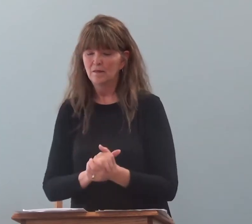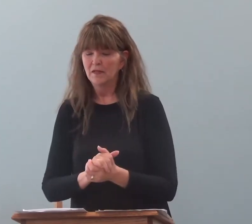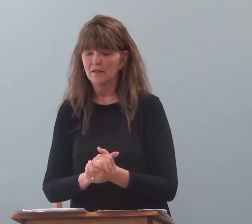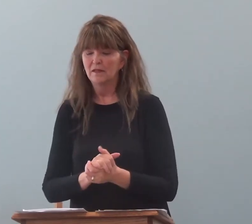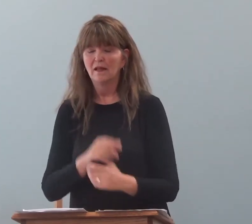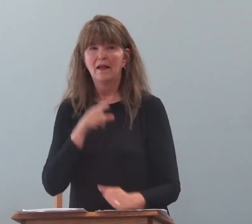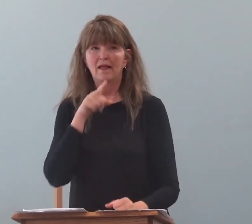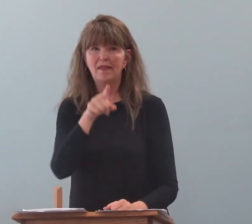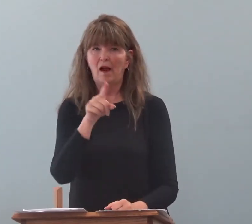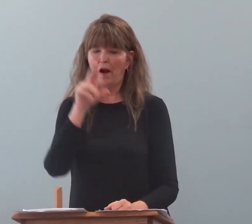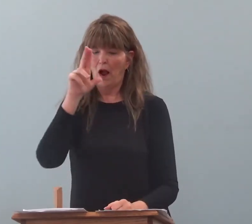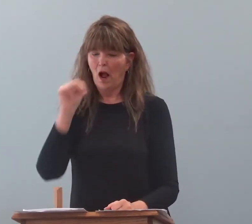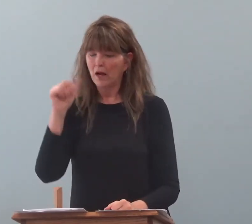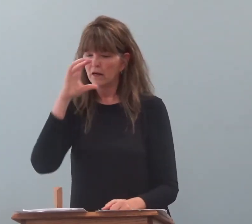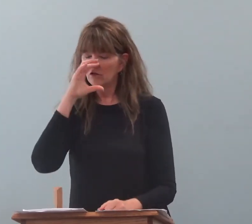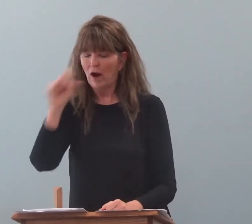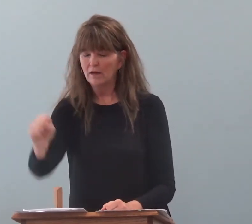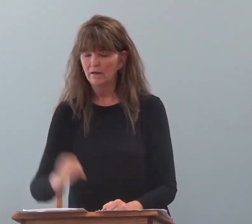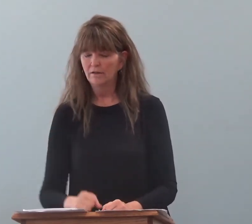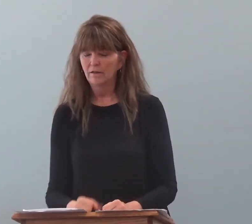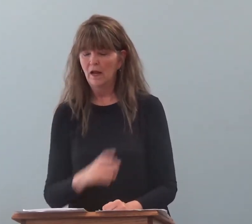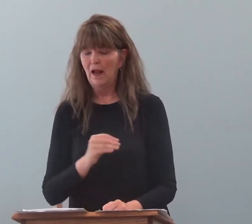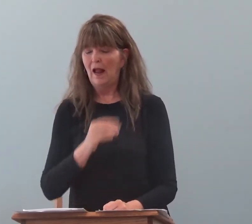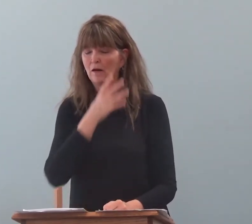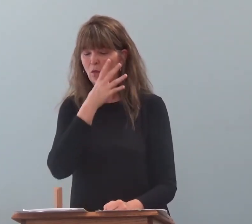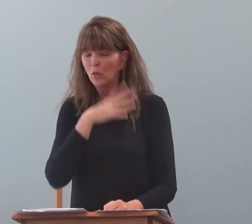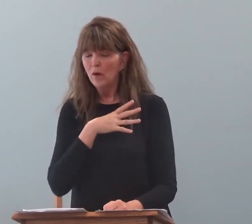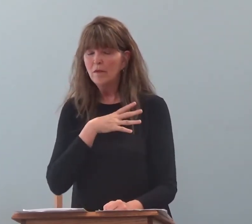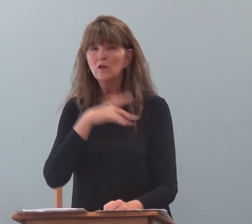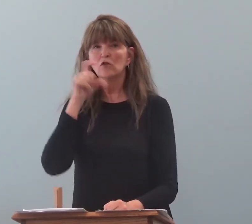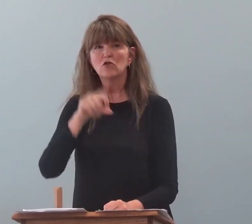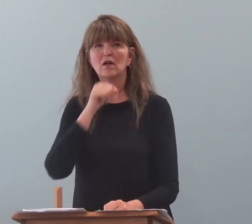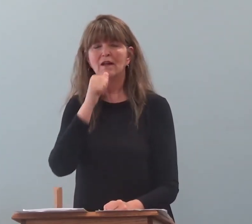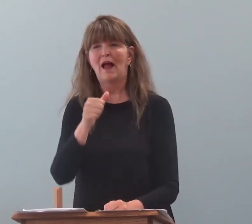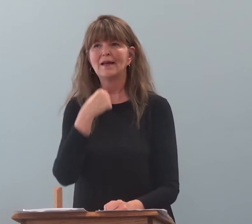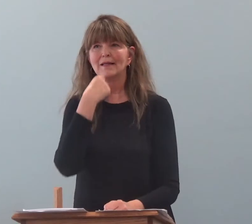You know, women should not tell the husband that they are unattractive.